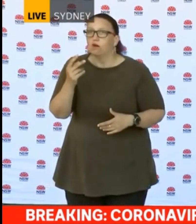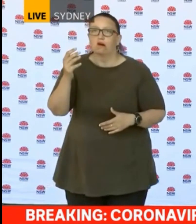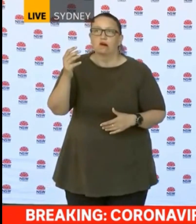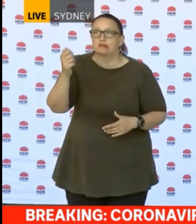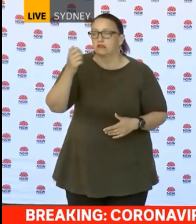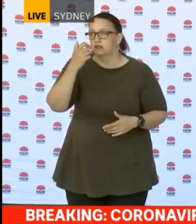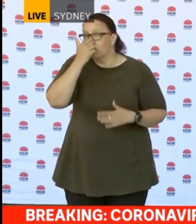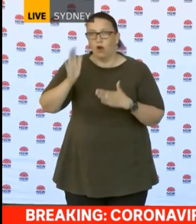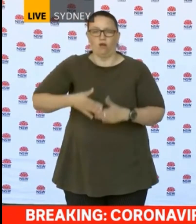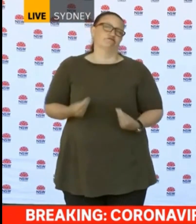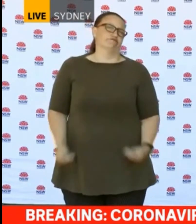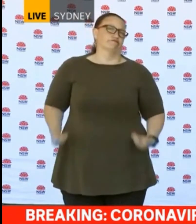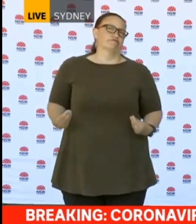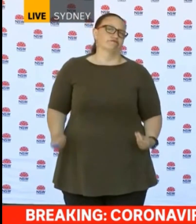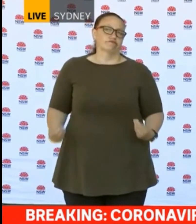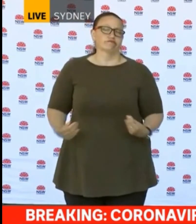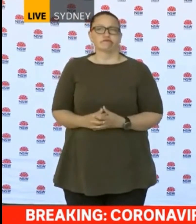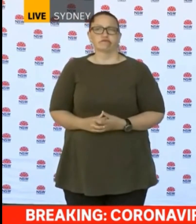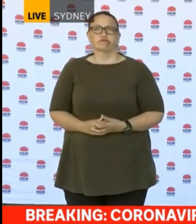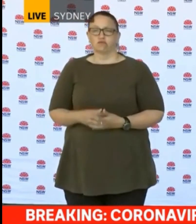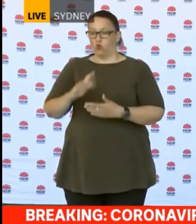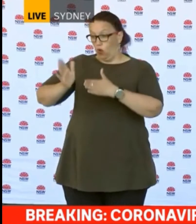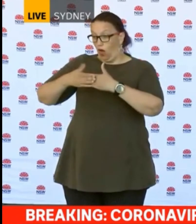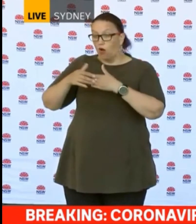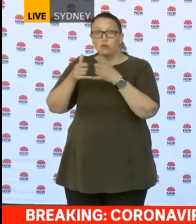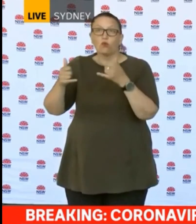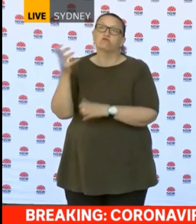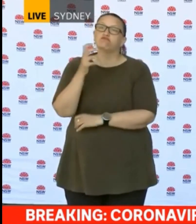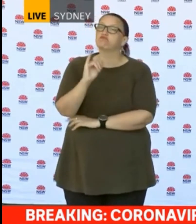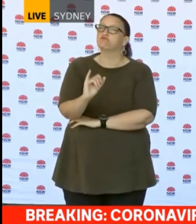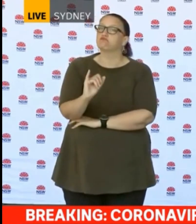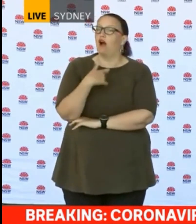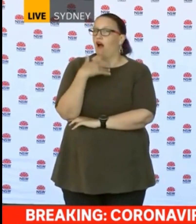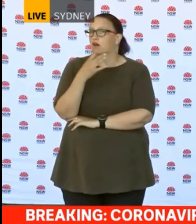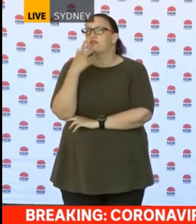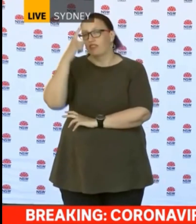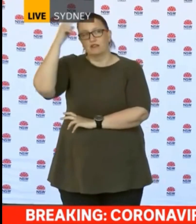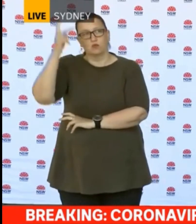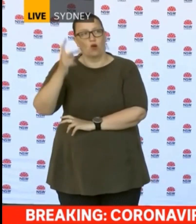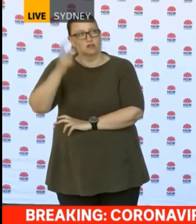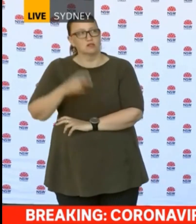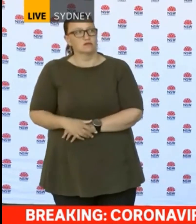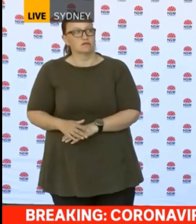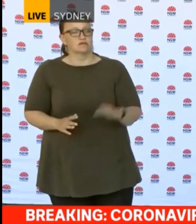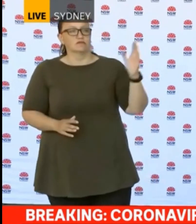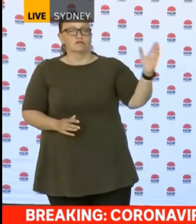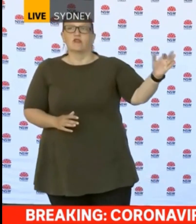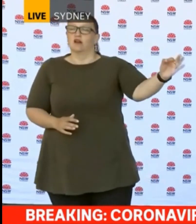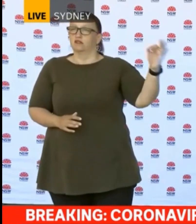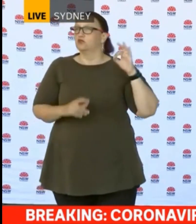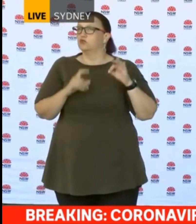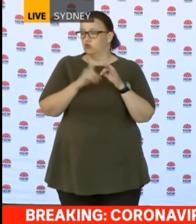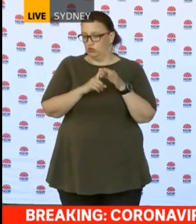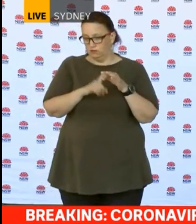lot of people, and I would just ask people to really think about those decisions before they're taken. Maybe something to address,